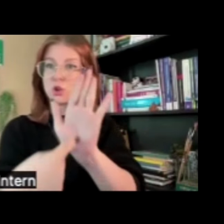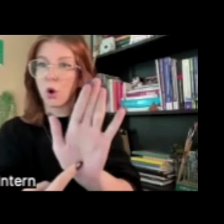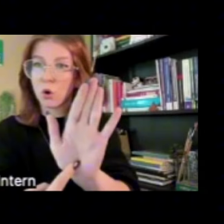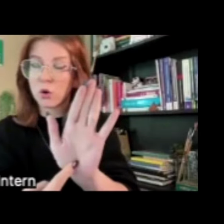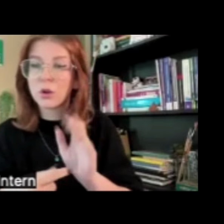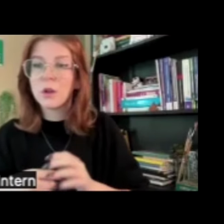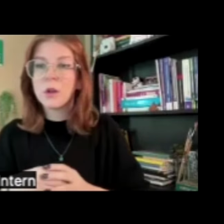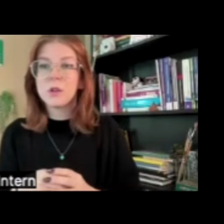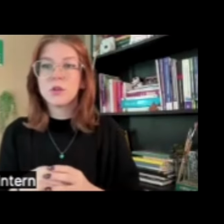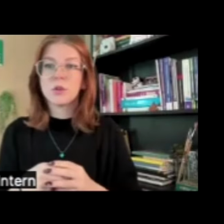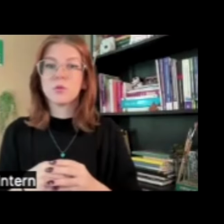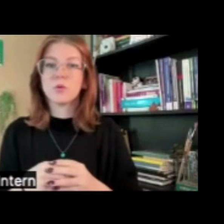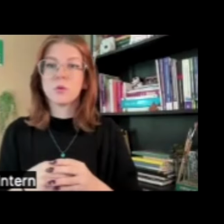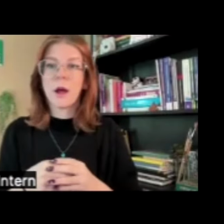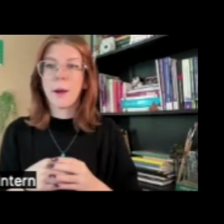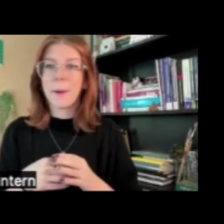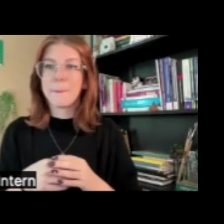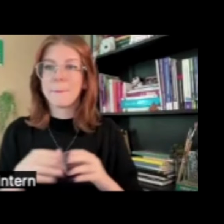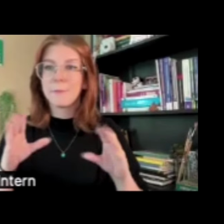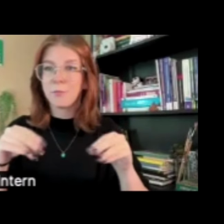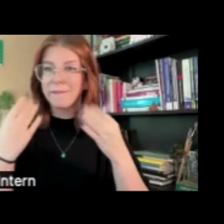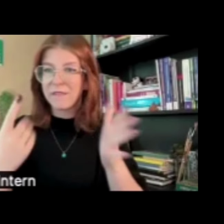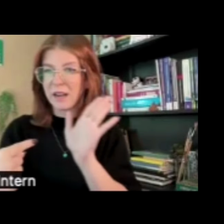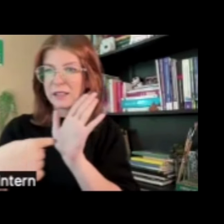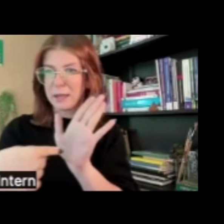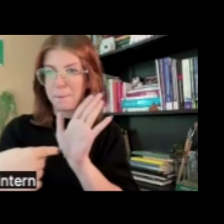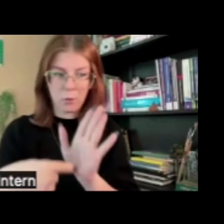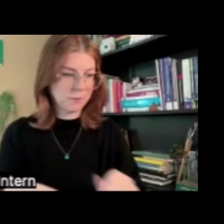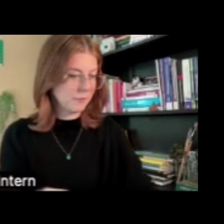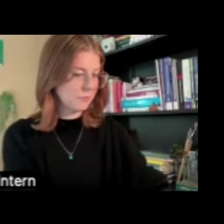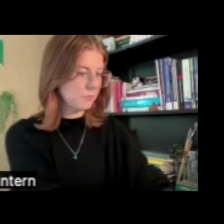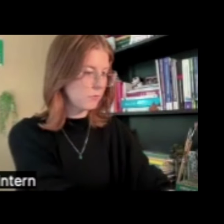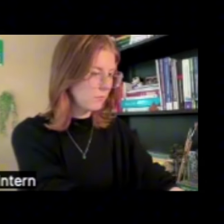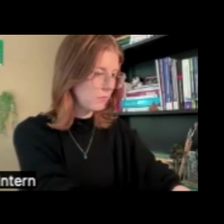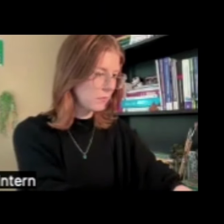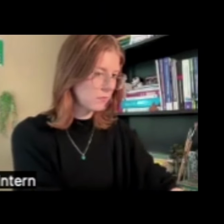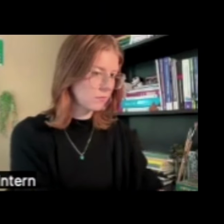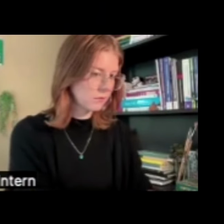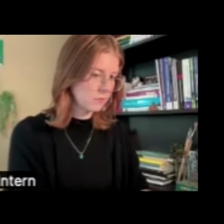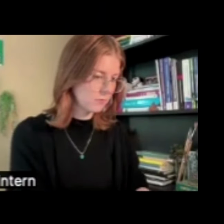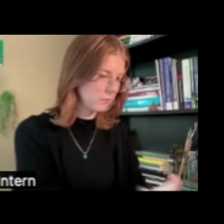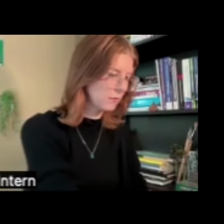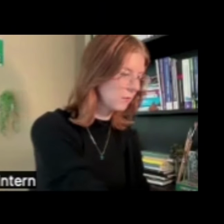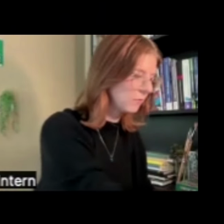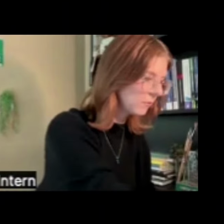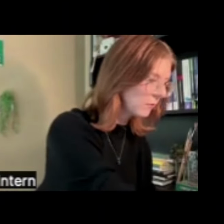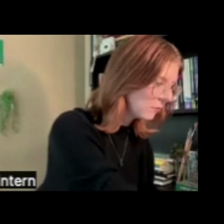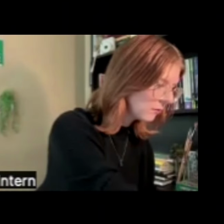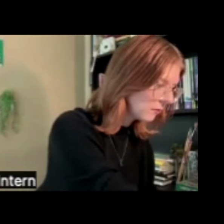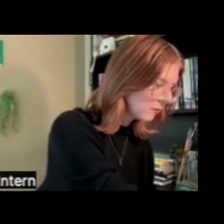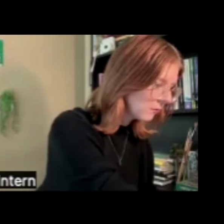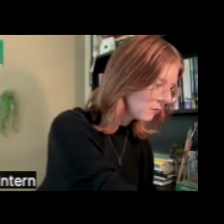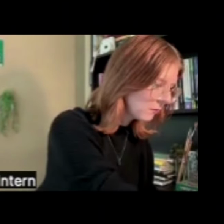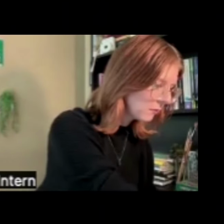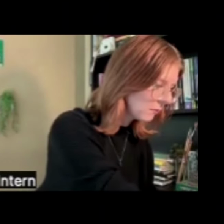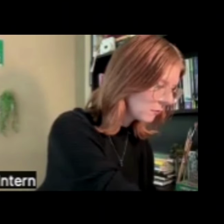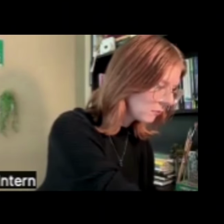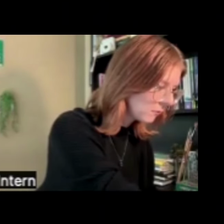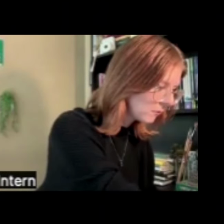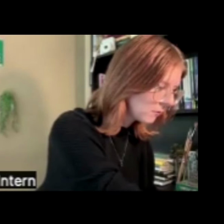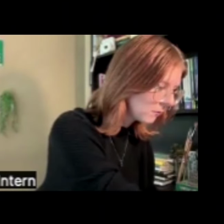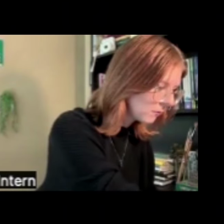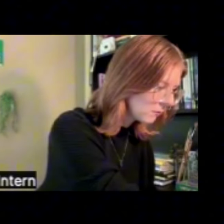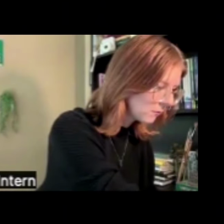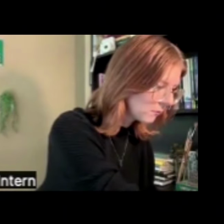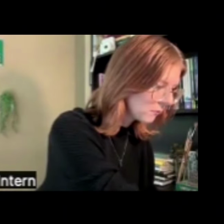So with mine, I will go ahead and get started and I can show it all to you just to give an example of what you might